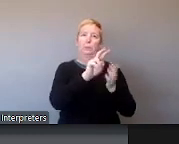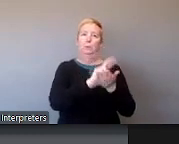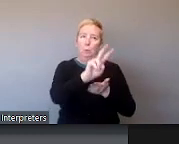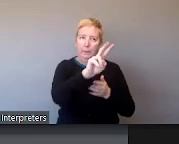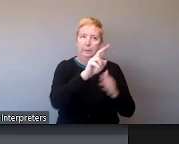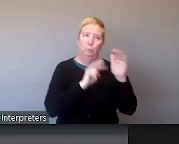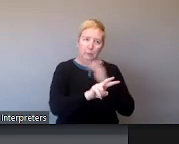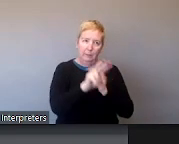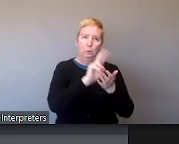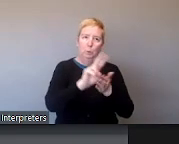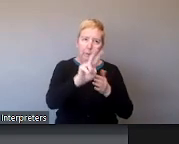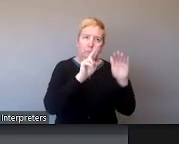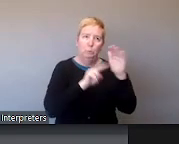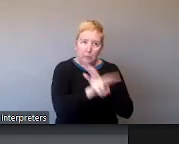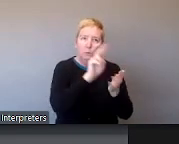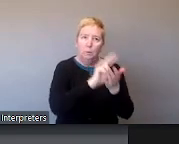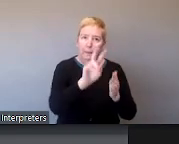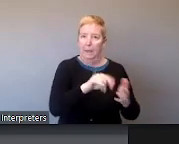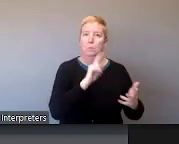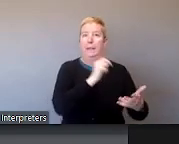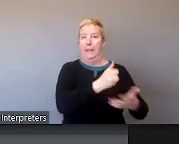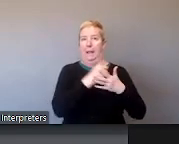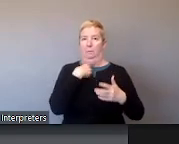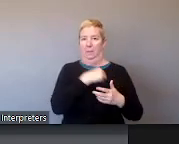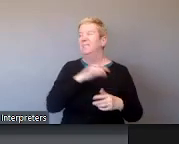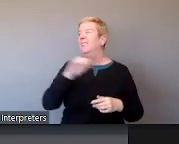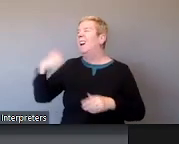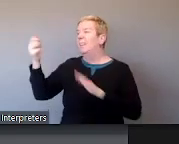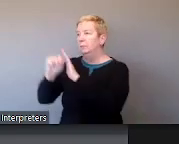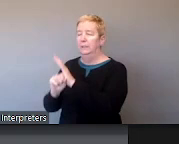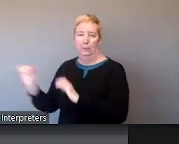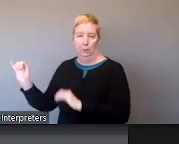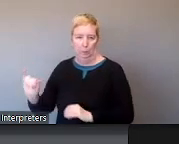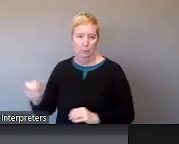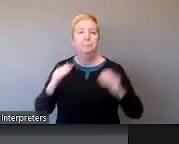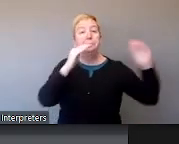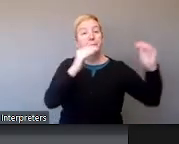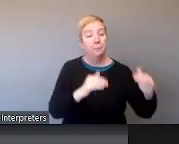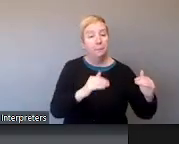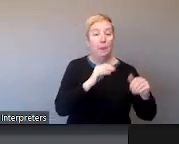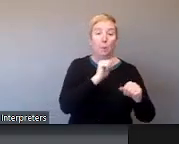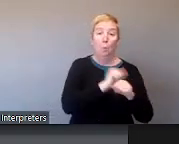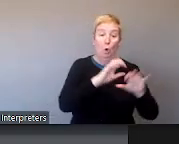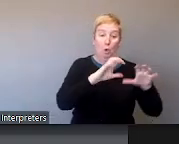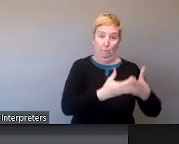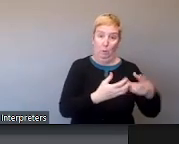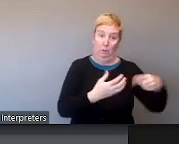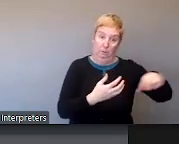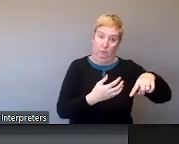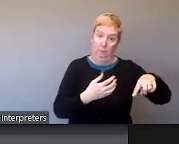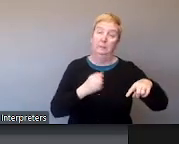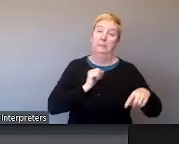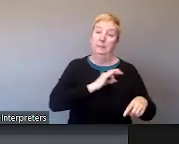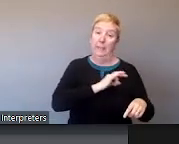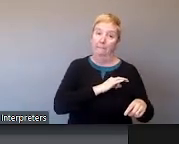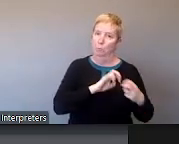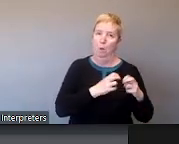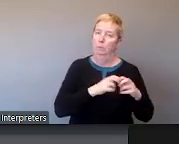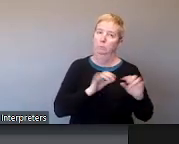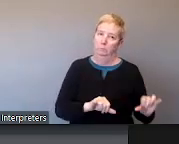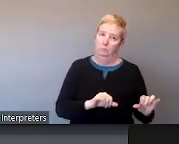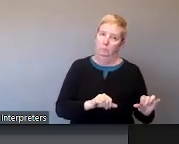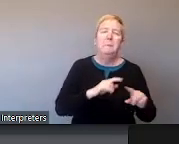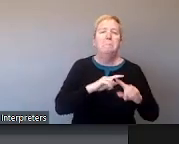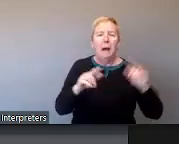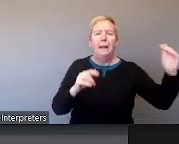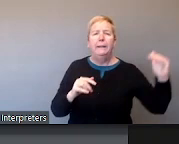in the pandemic in our state, unlike many other states. Workforce is not going to go away. But then there are things like PPE